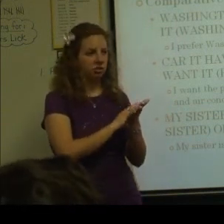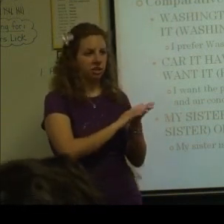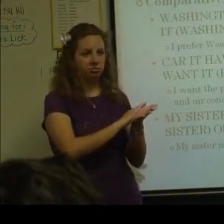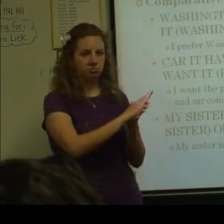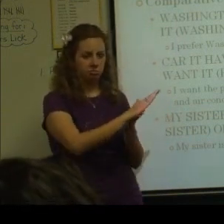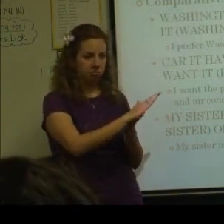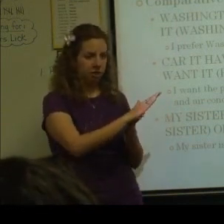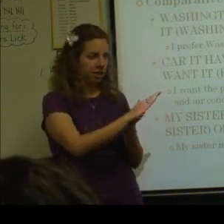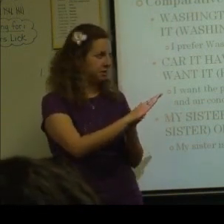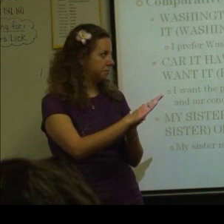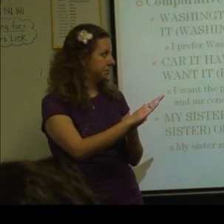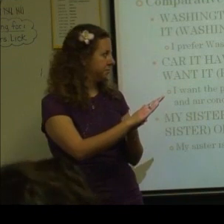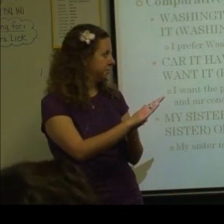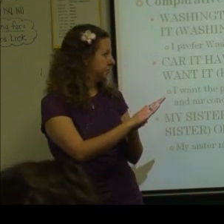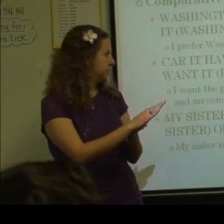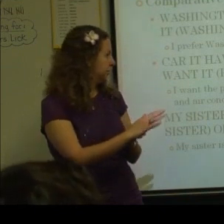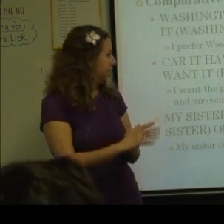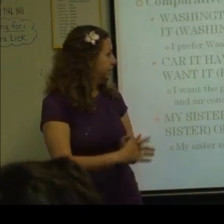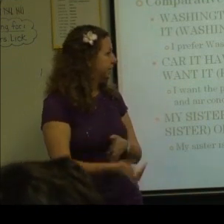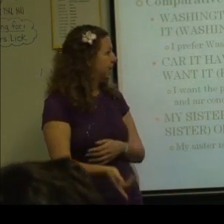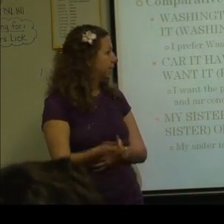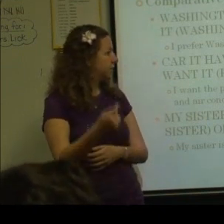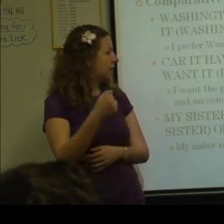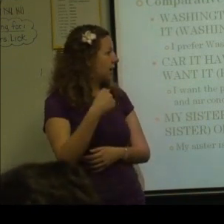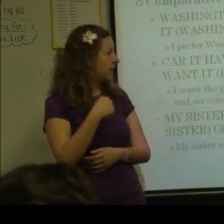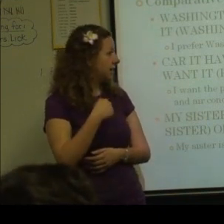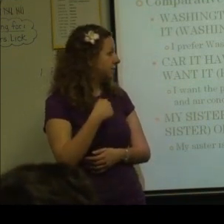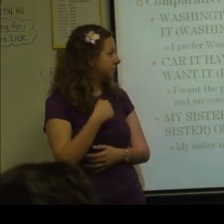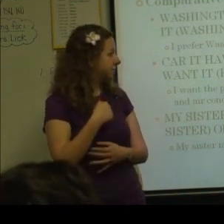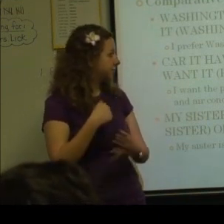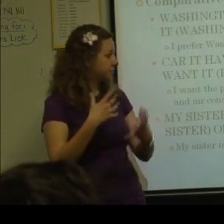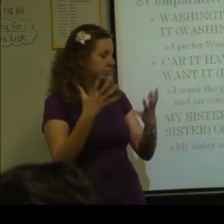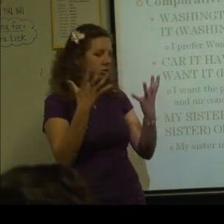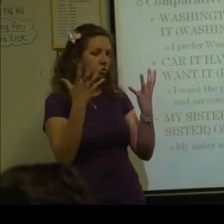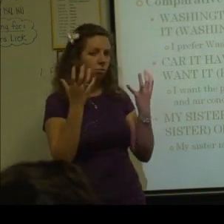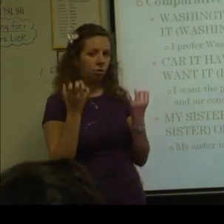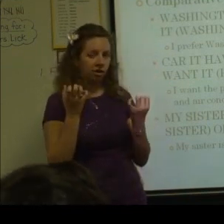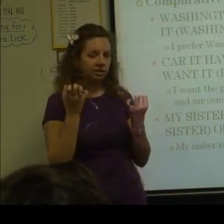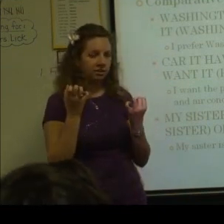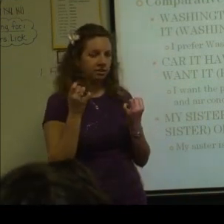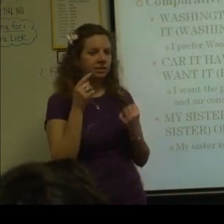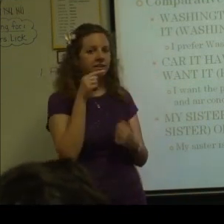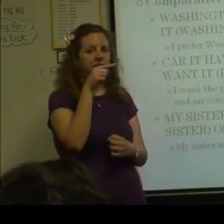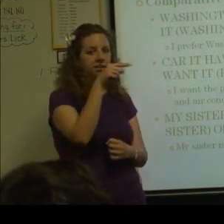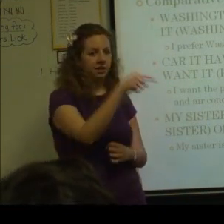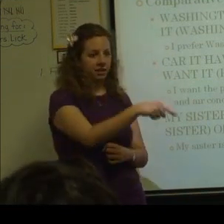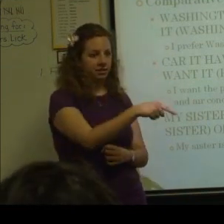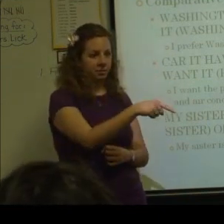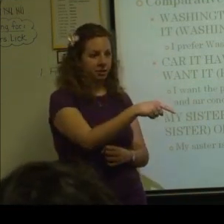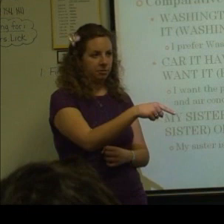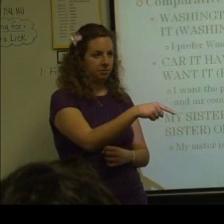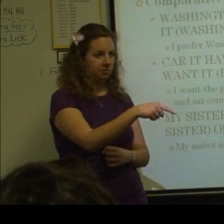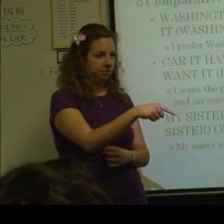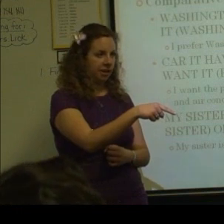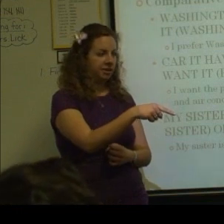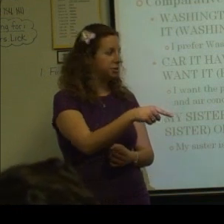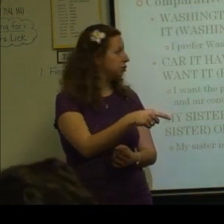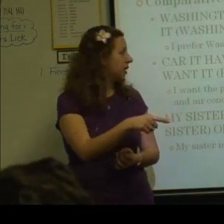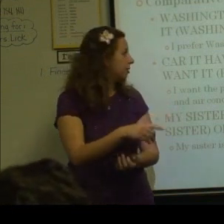plane, plane. Okay, and then I want it, the plane one. Okay, so try that one